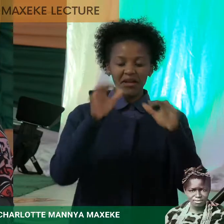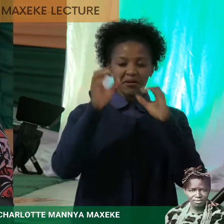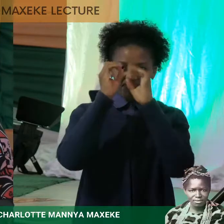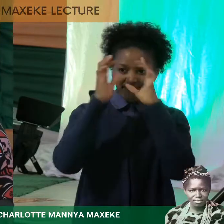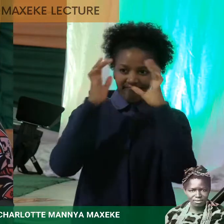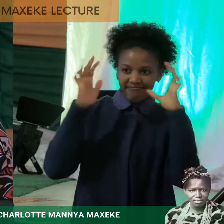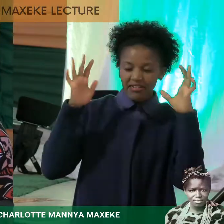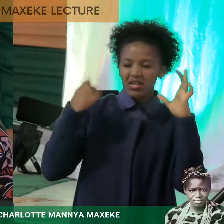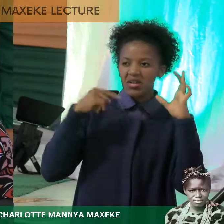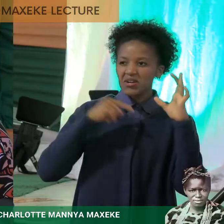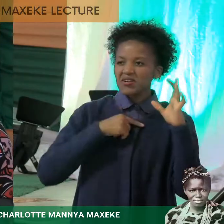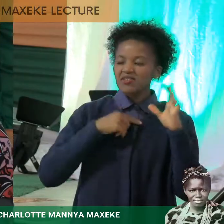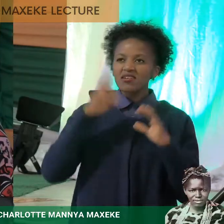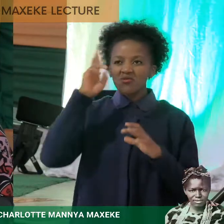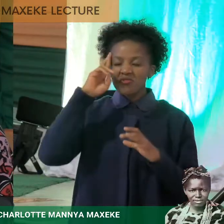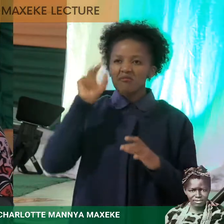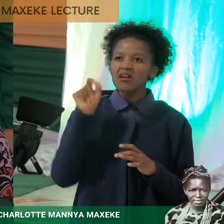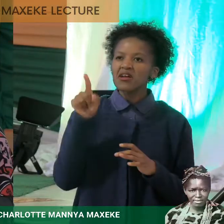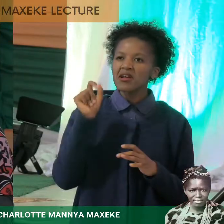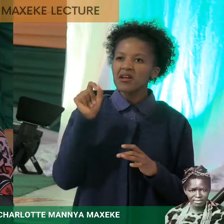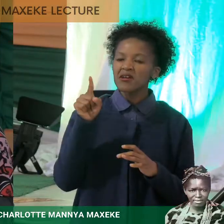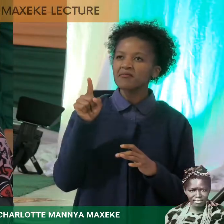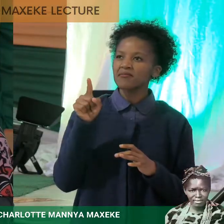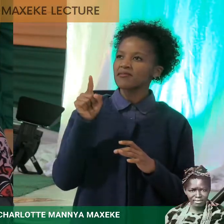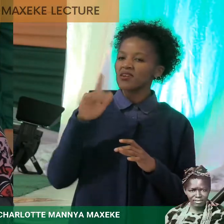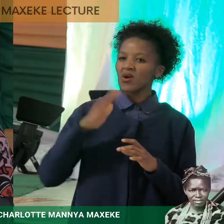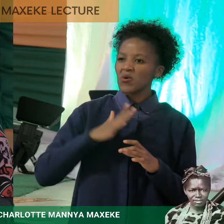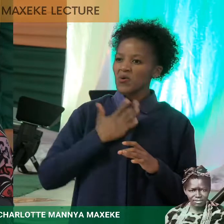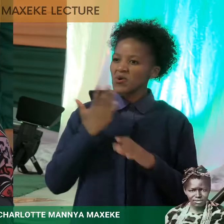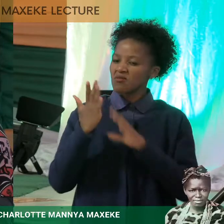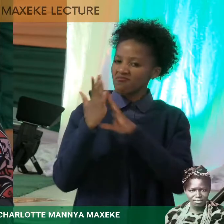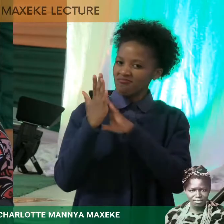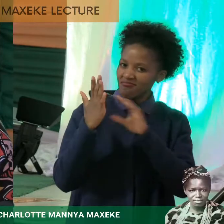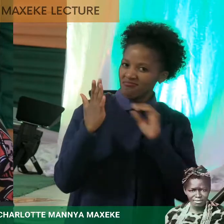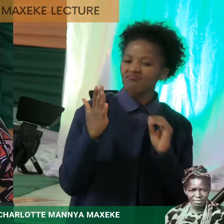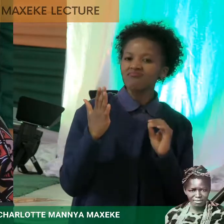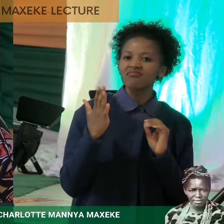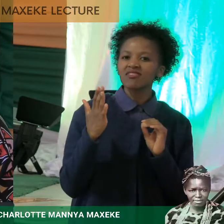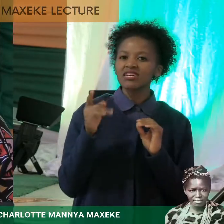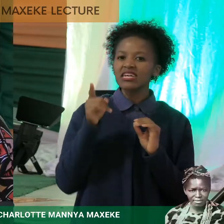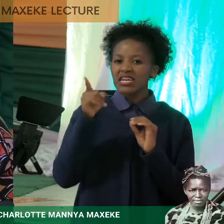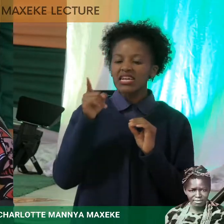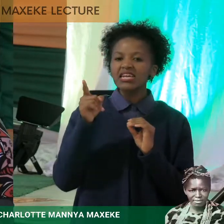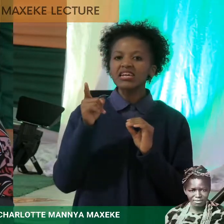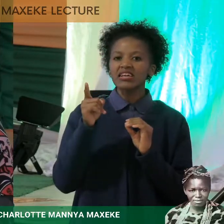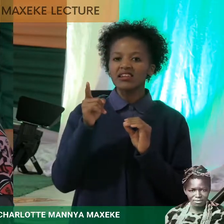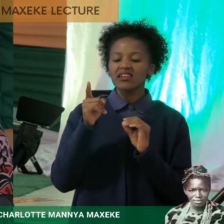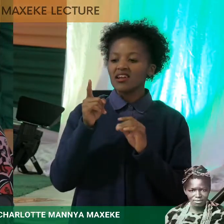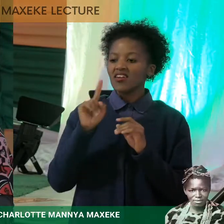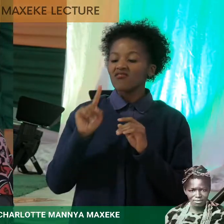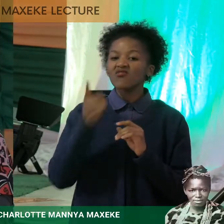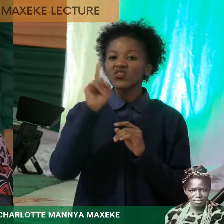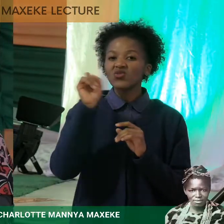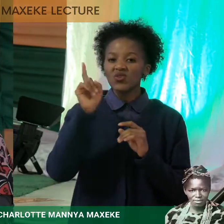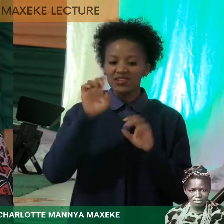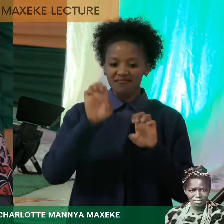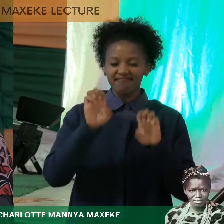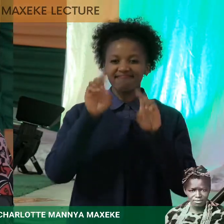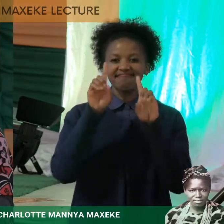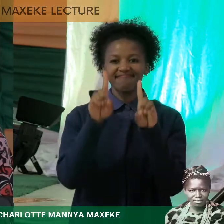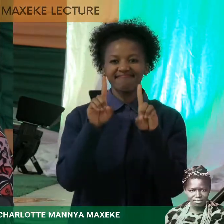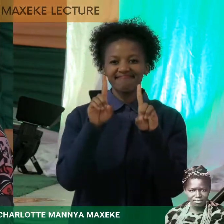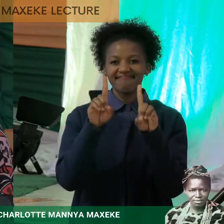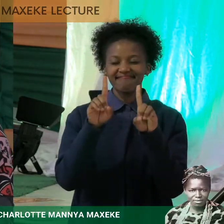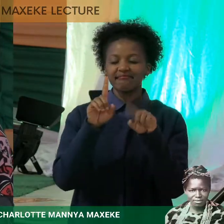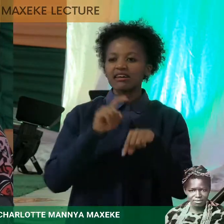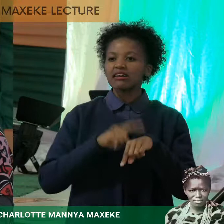seek inspiration from her, should be her exploits on the education front. At the time when it could